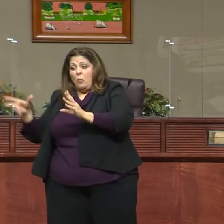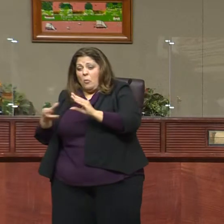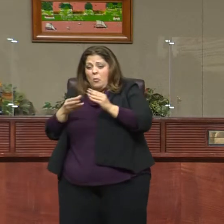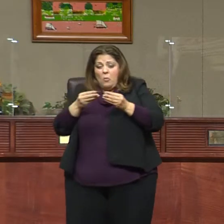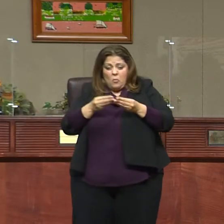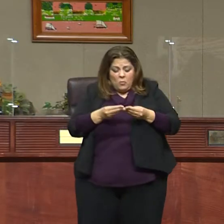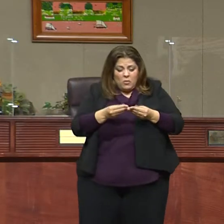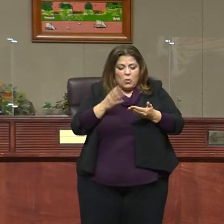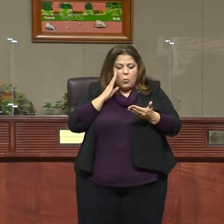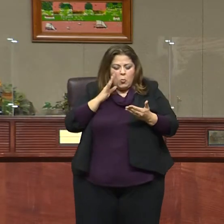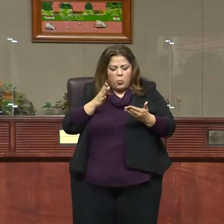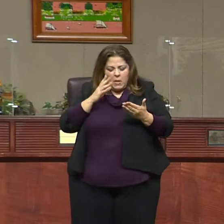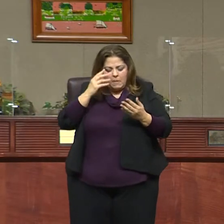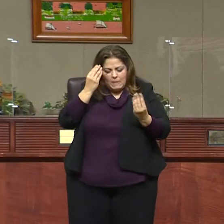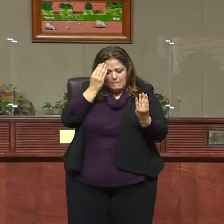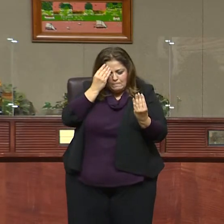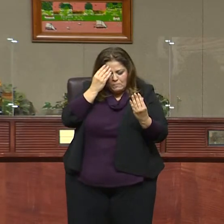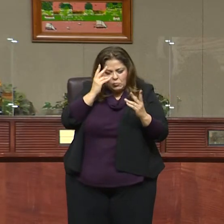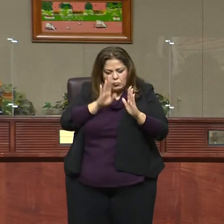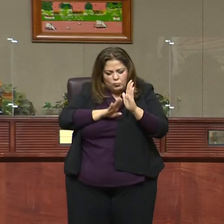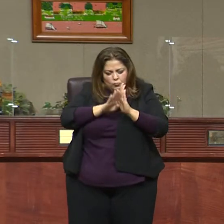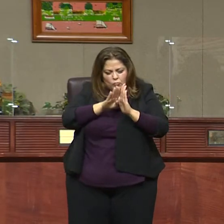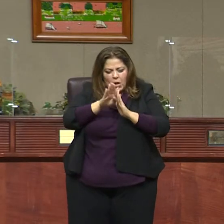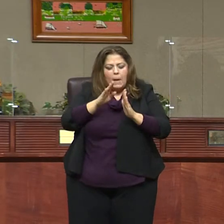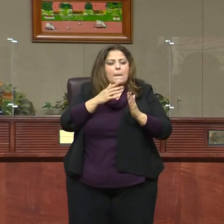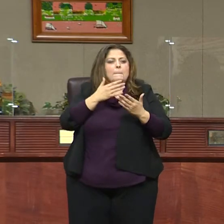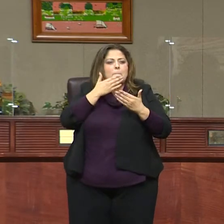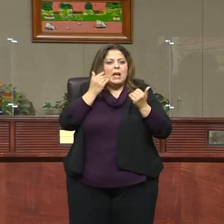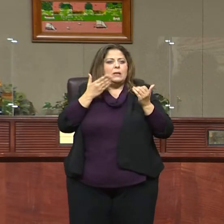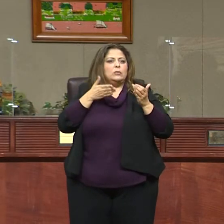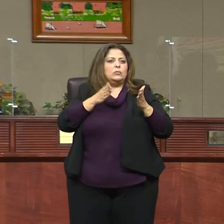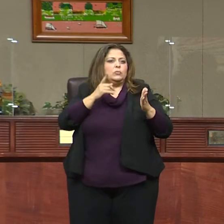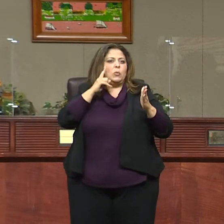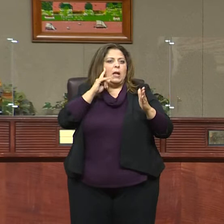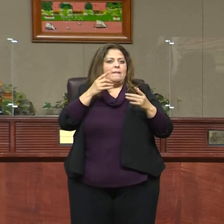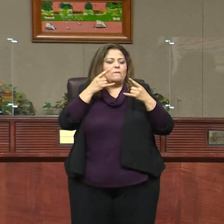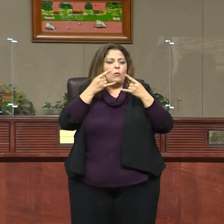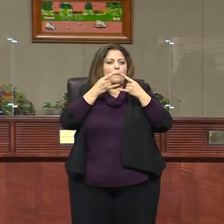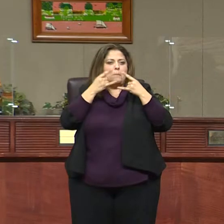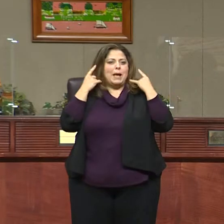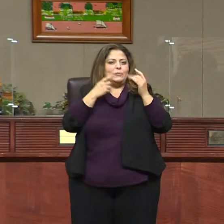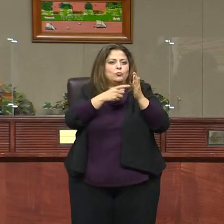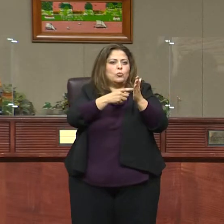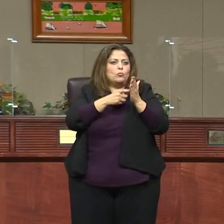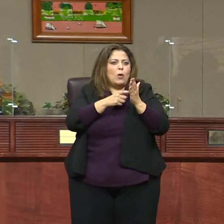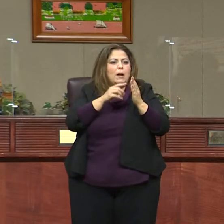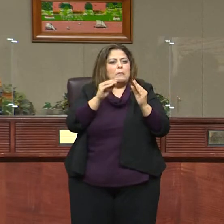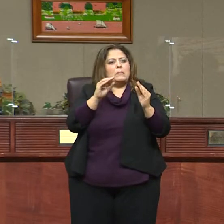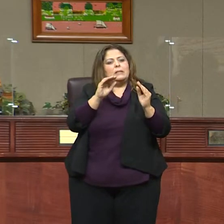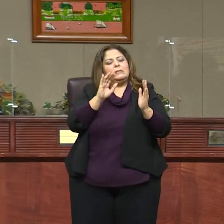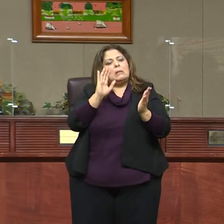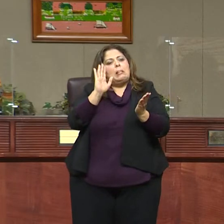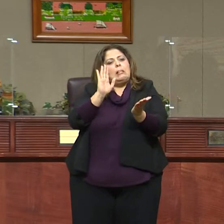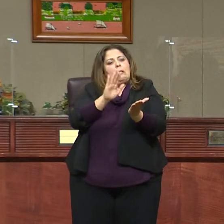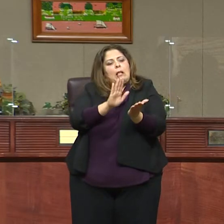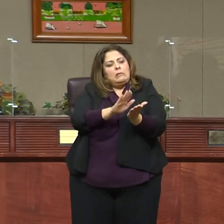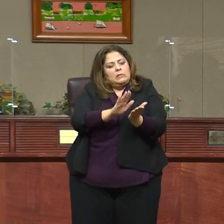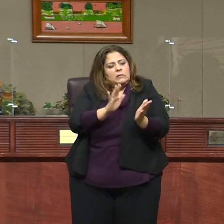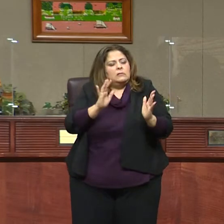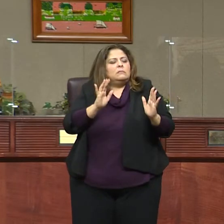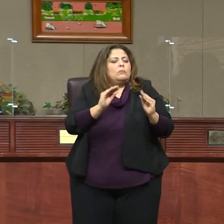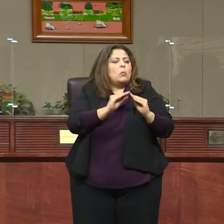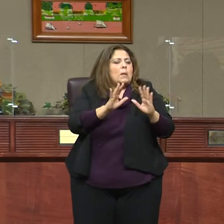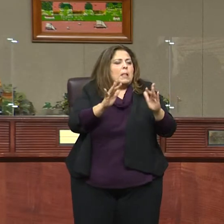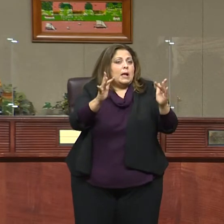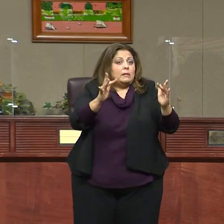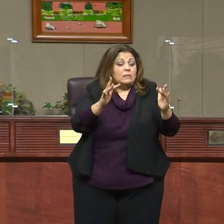reasonable phasing. I think even with the phasing, it's going to likely be several